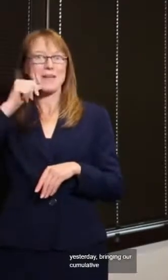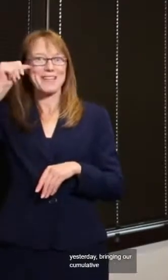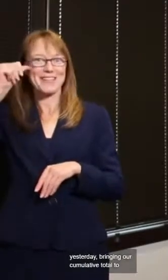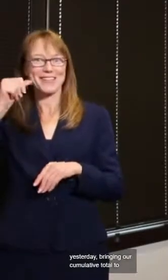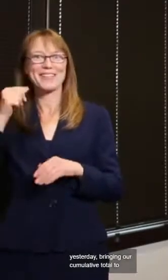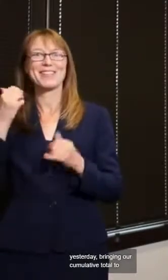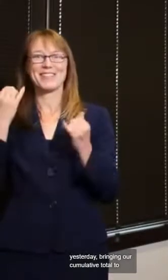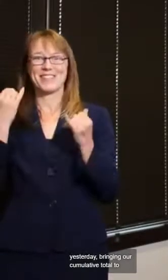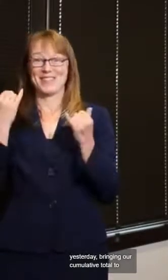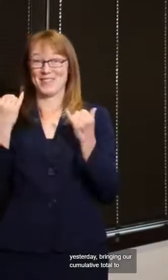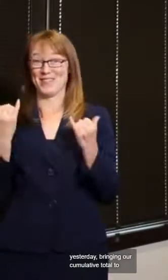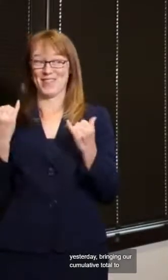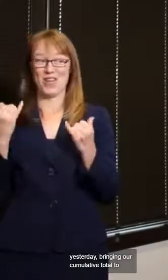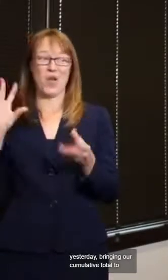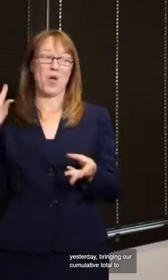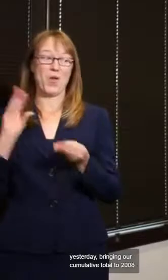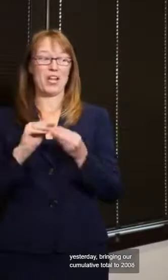to